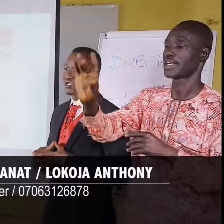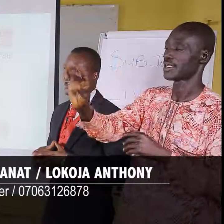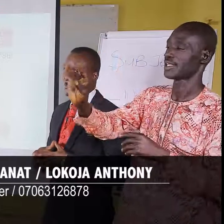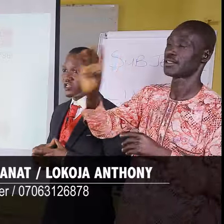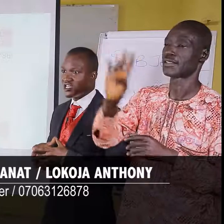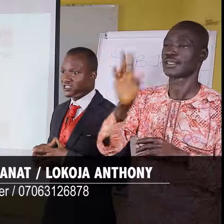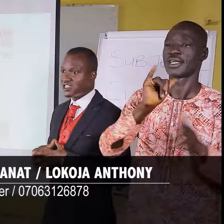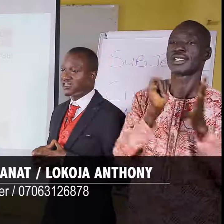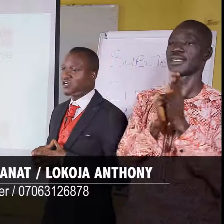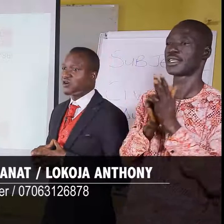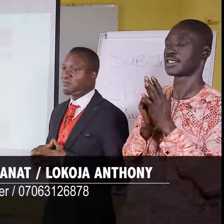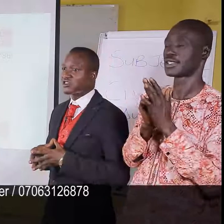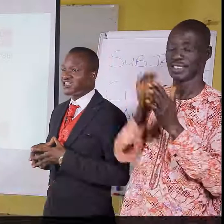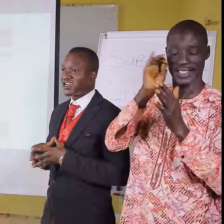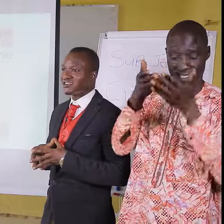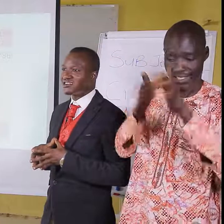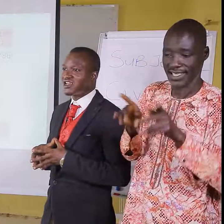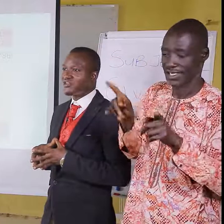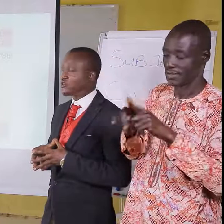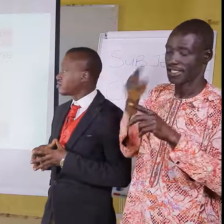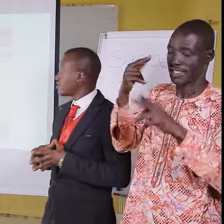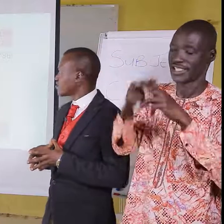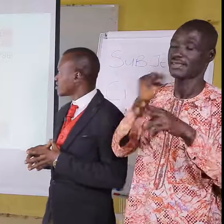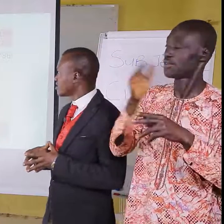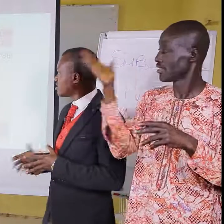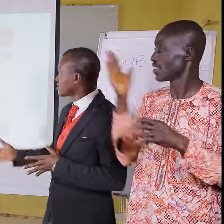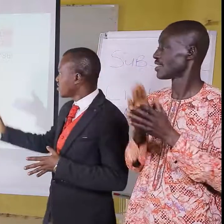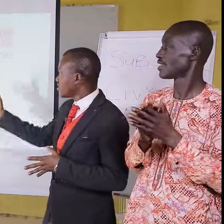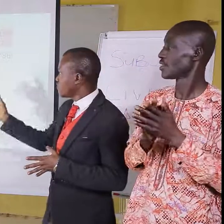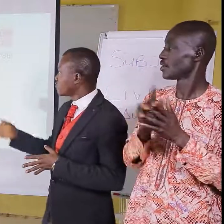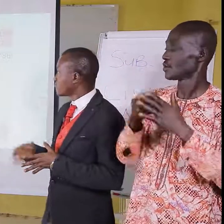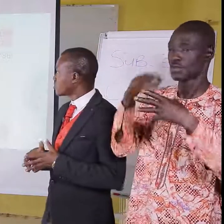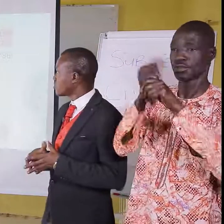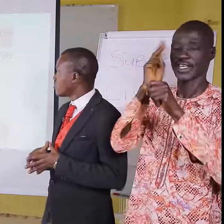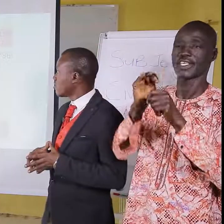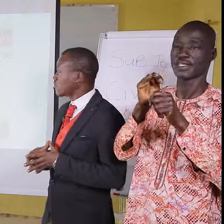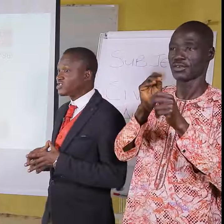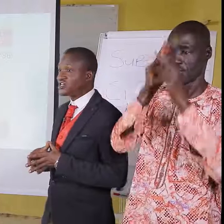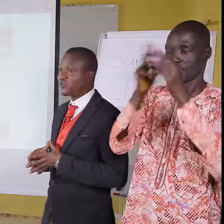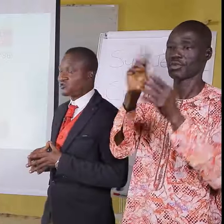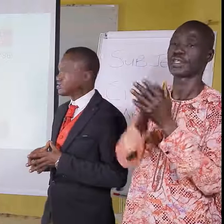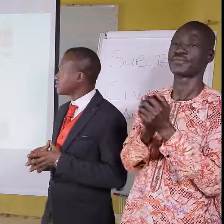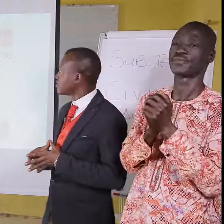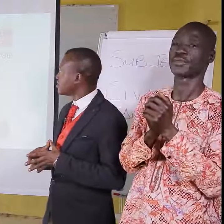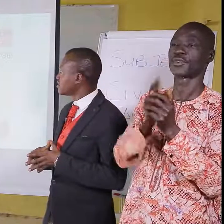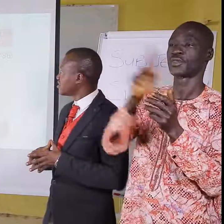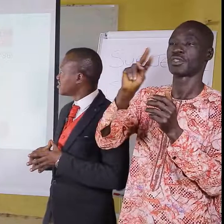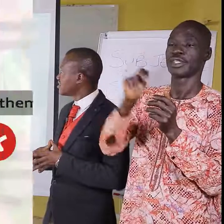him, though he is dead, but his legacy still lives on. You can see his beautiful picture on the 100 Naira note.